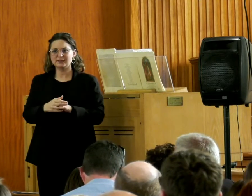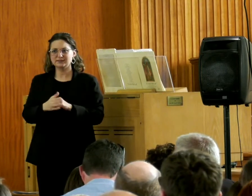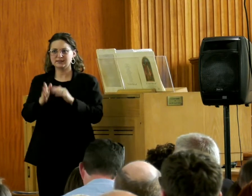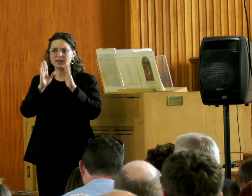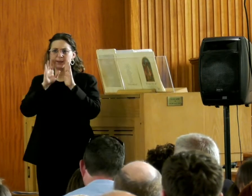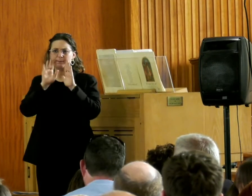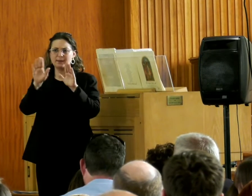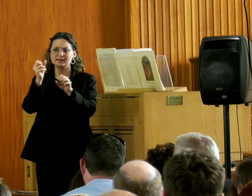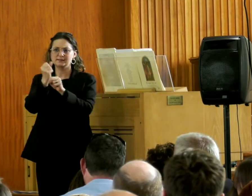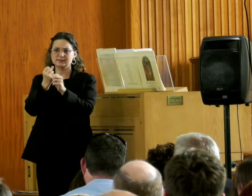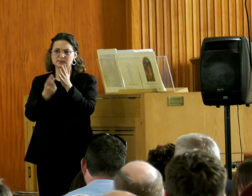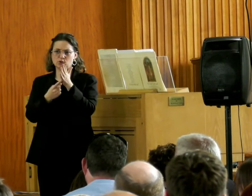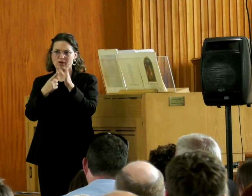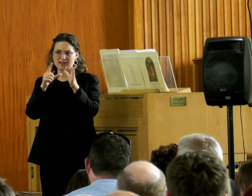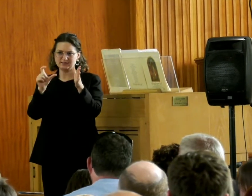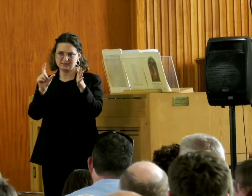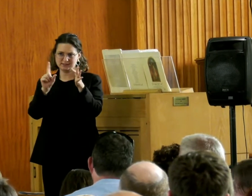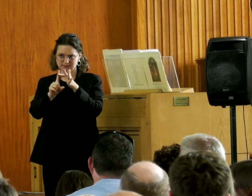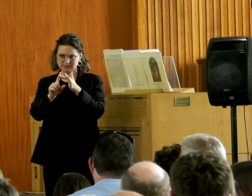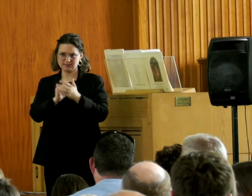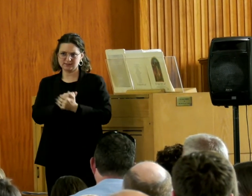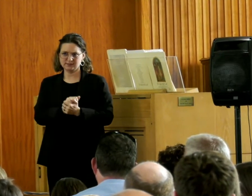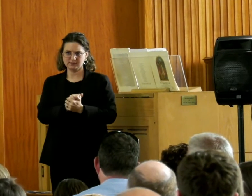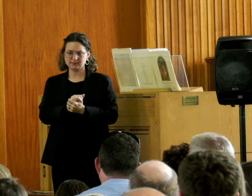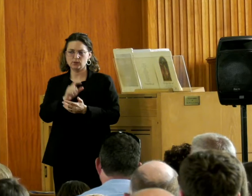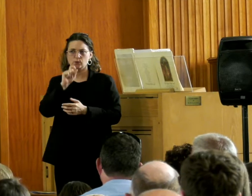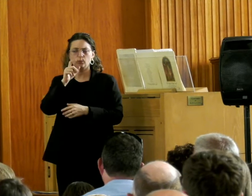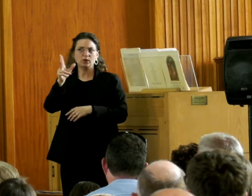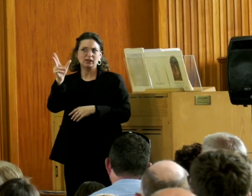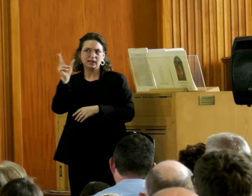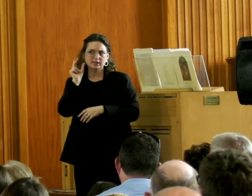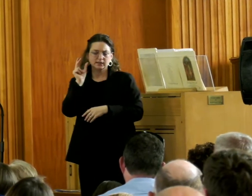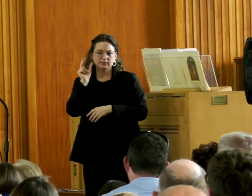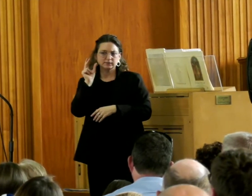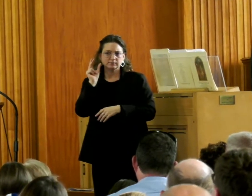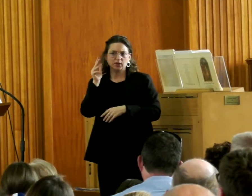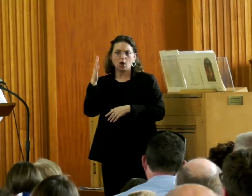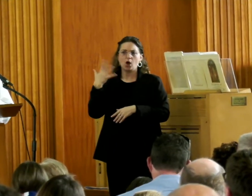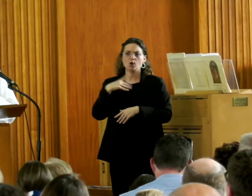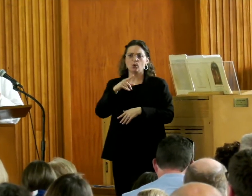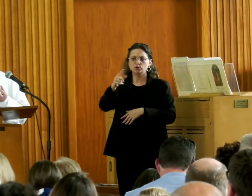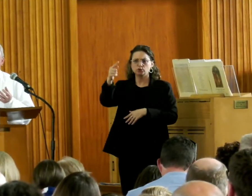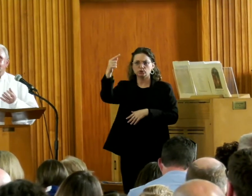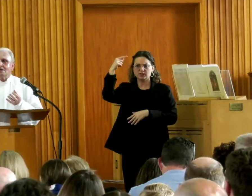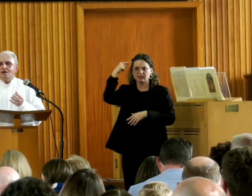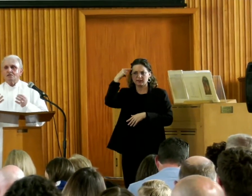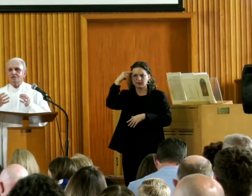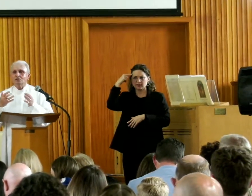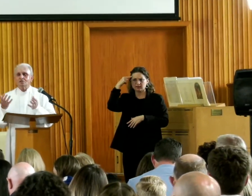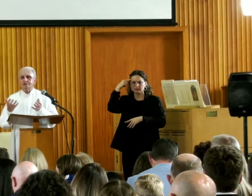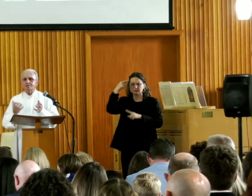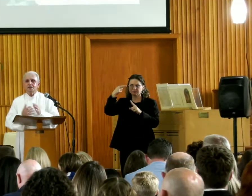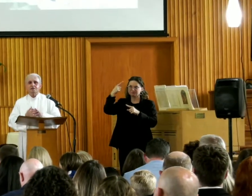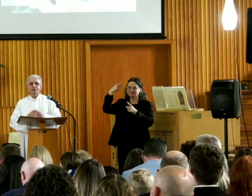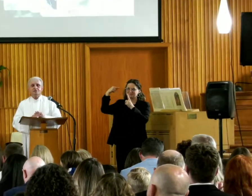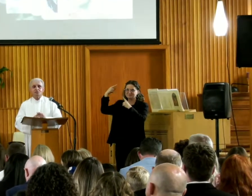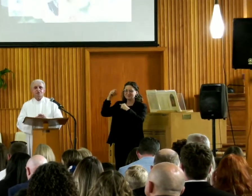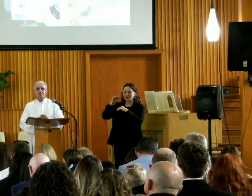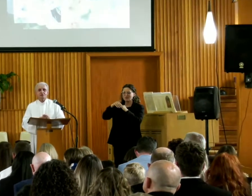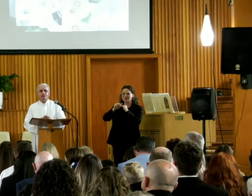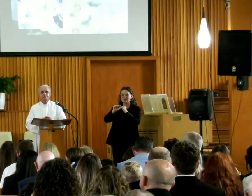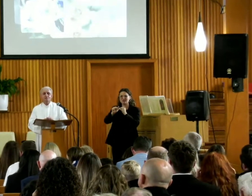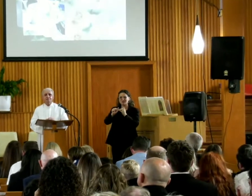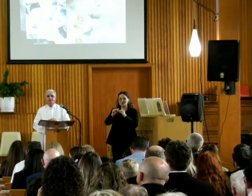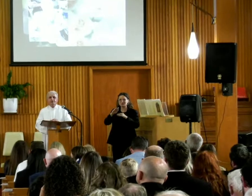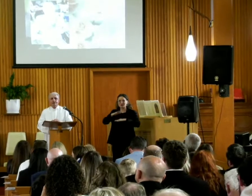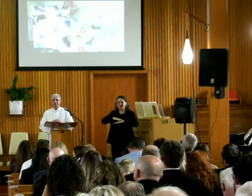Amazing Grace. And as we listen to that, I'd like you just to reflect on your experience